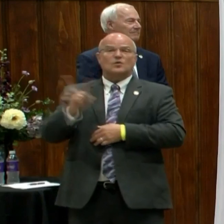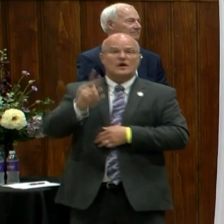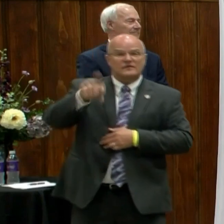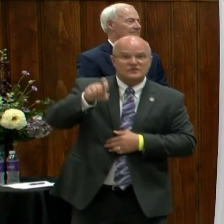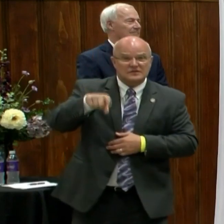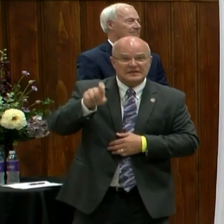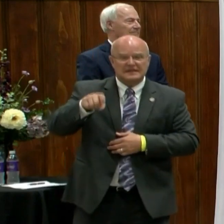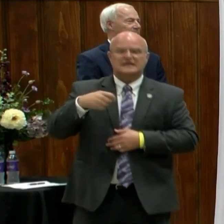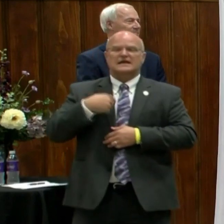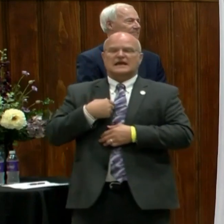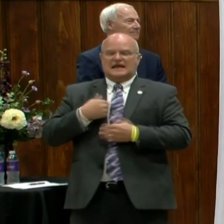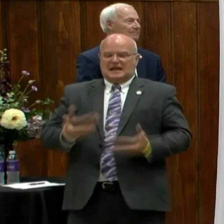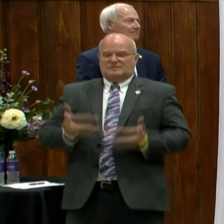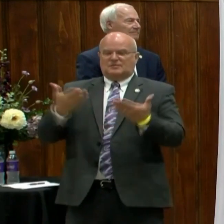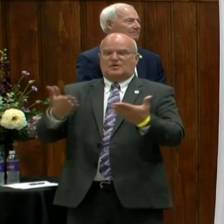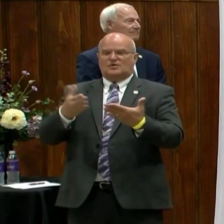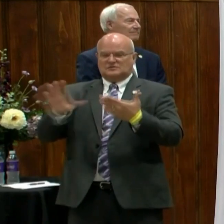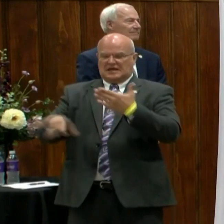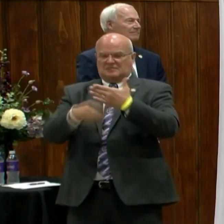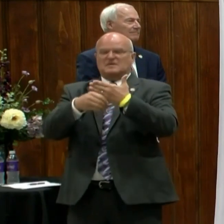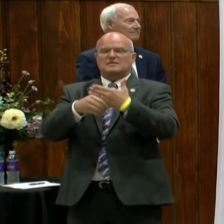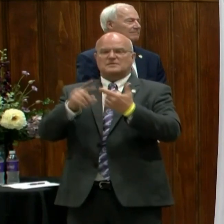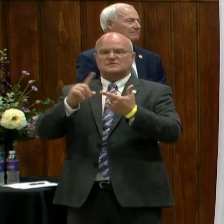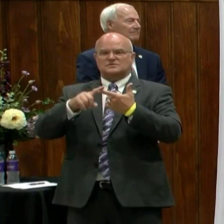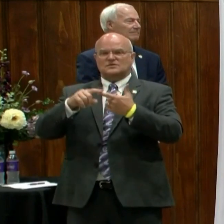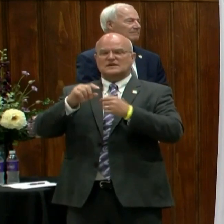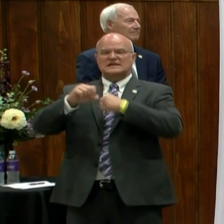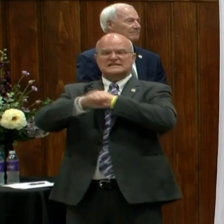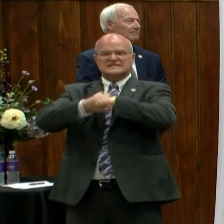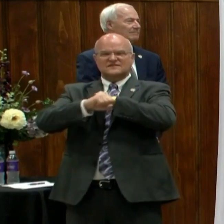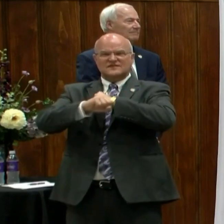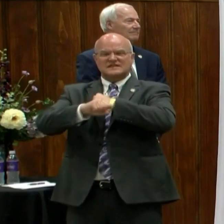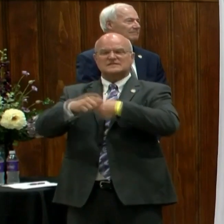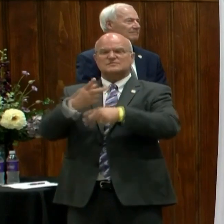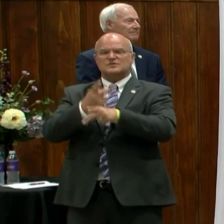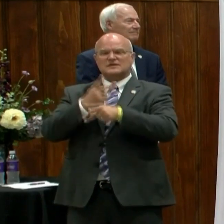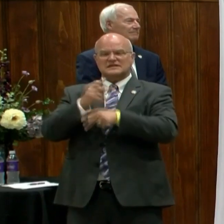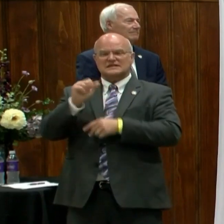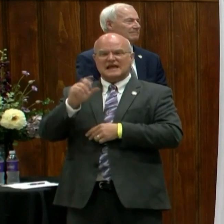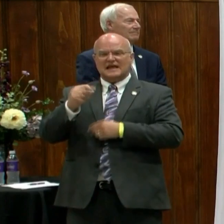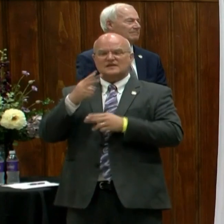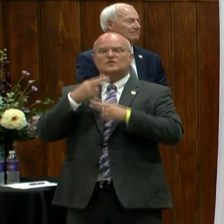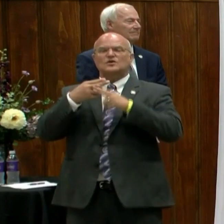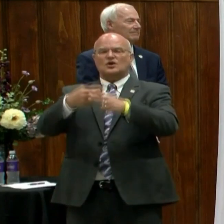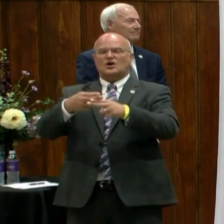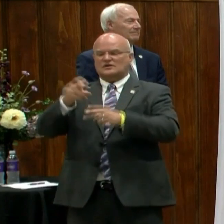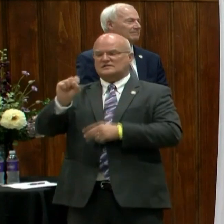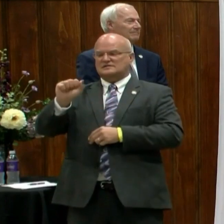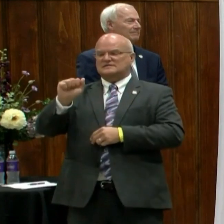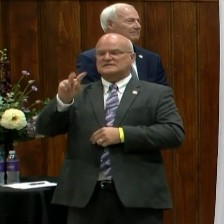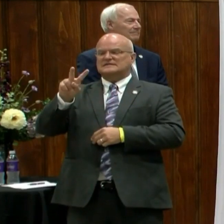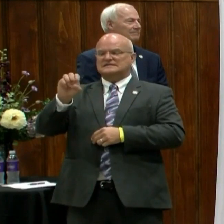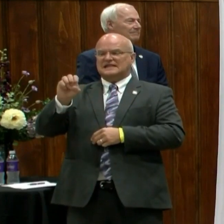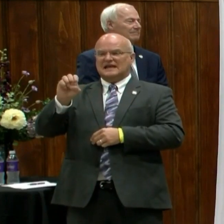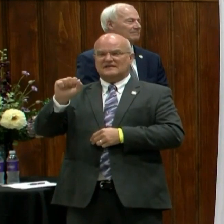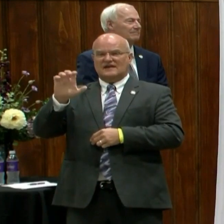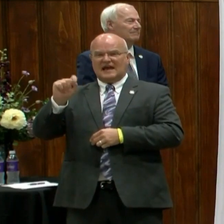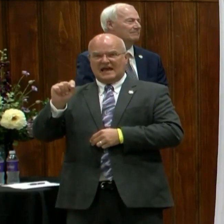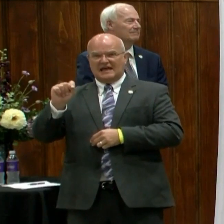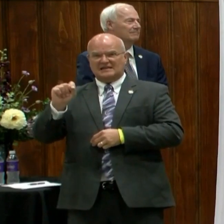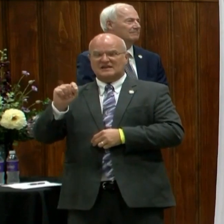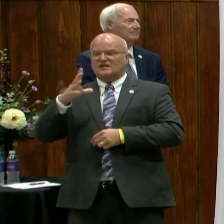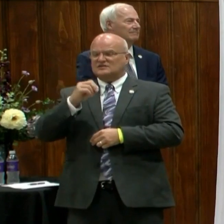And that's why I've proposed an amendment to the Defense Production Act called the SAVE Act, which will take medical supplies,